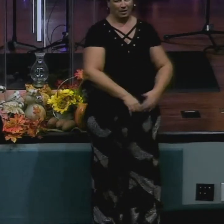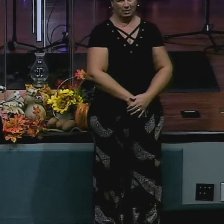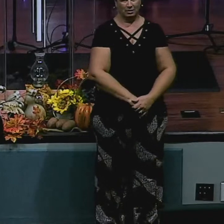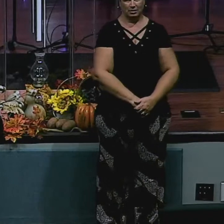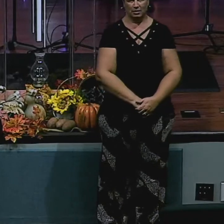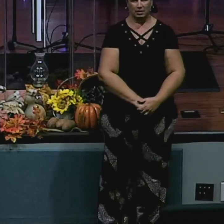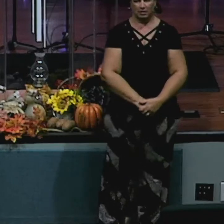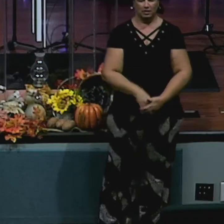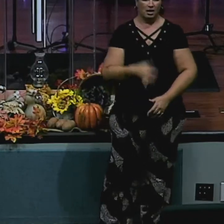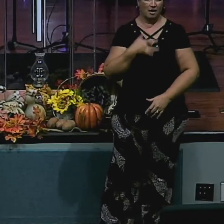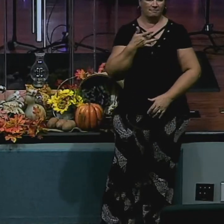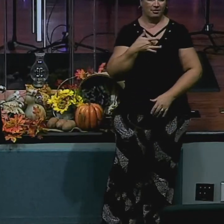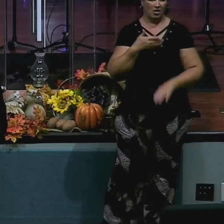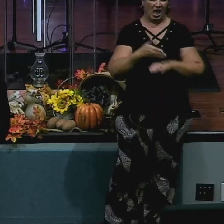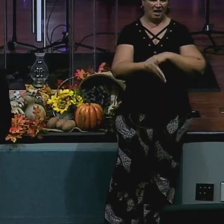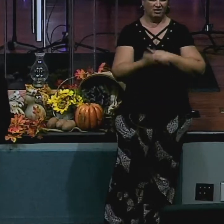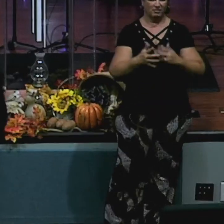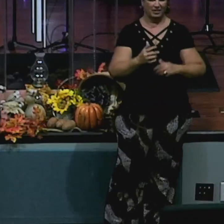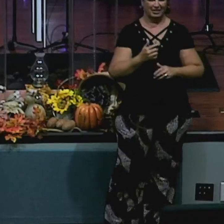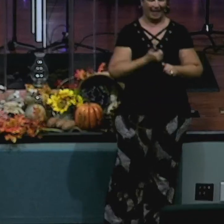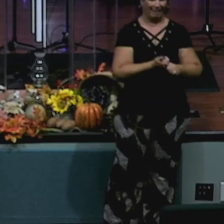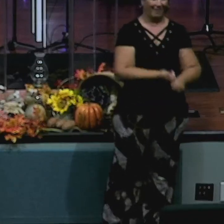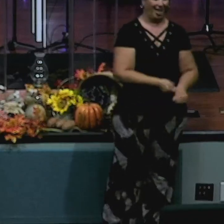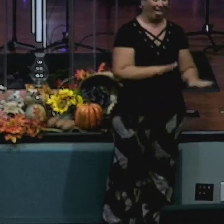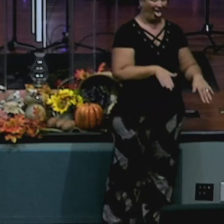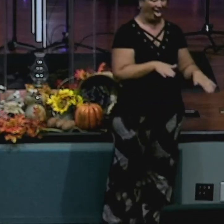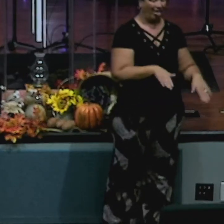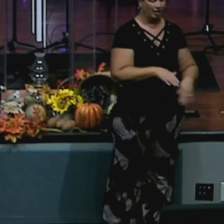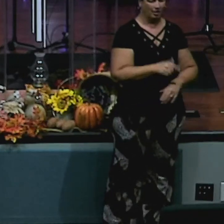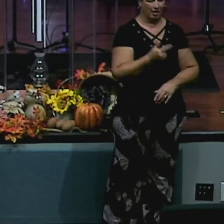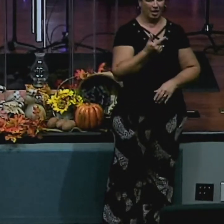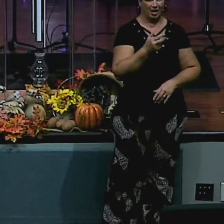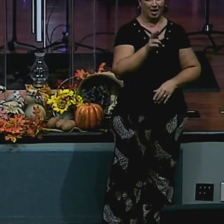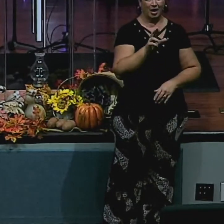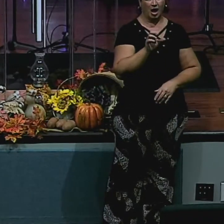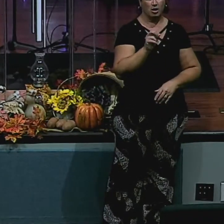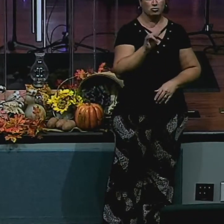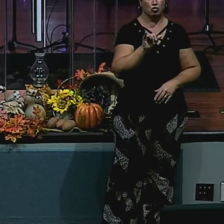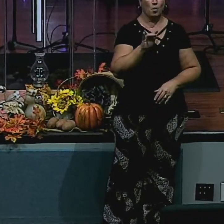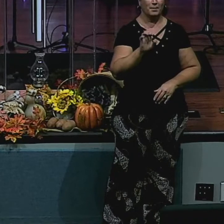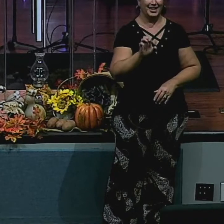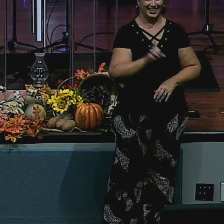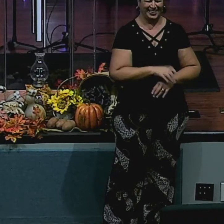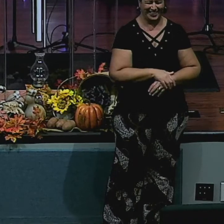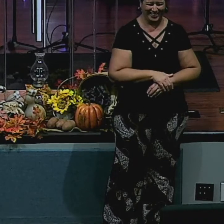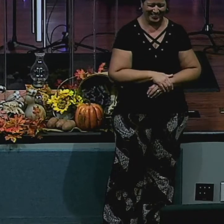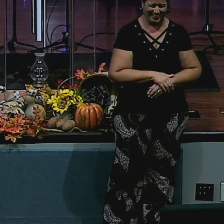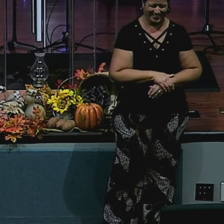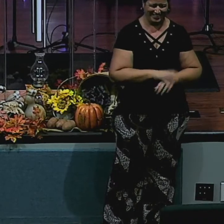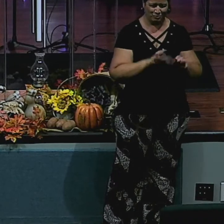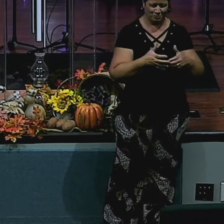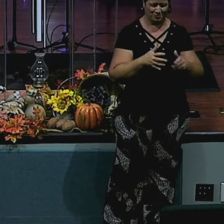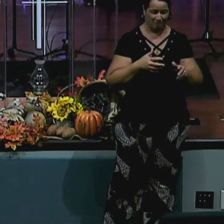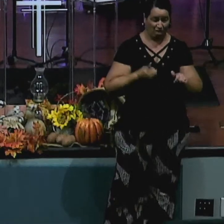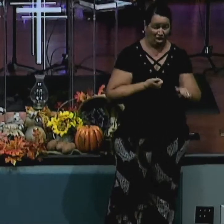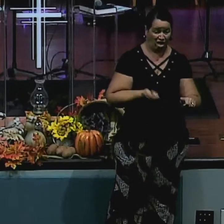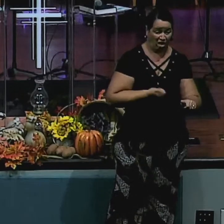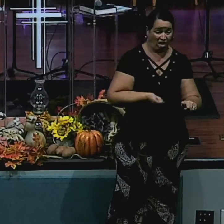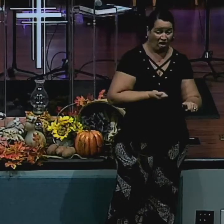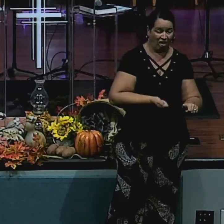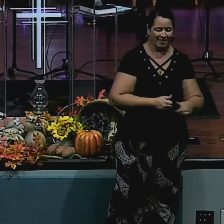I felt like such a groupie afterwards. I'm like, oh, my goodness. But Jerry Vines did say this in his little book on